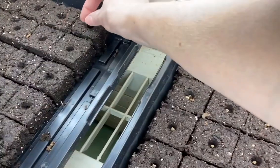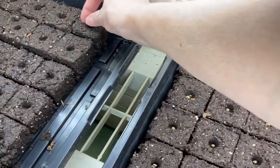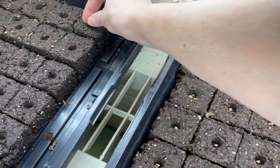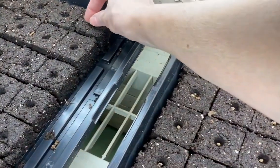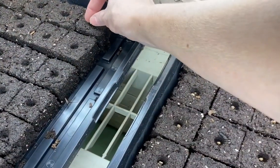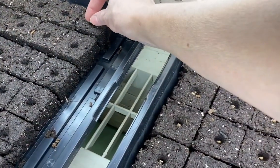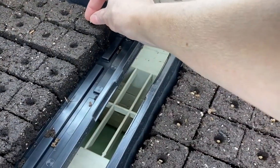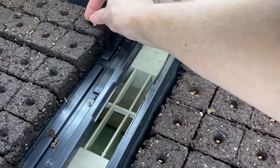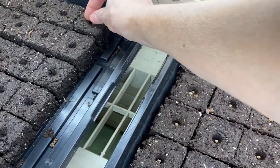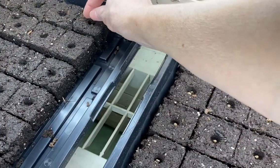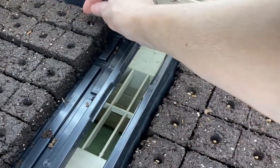each soil block.